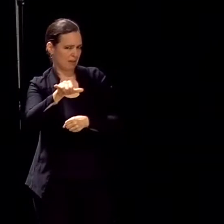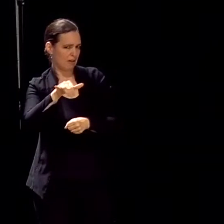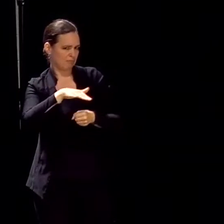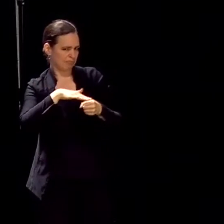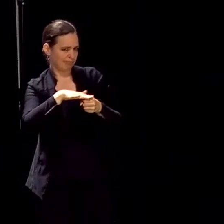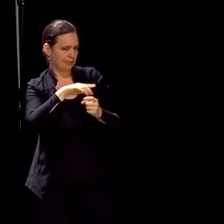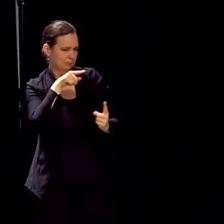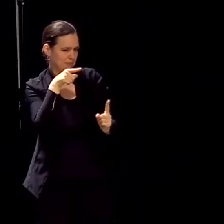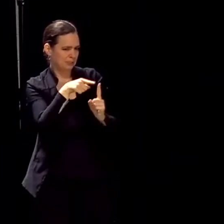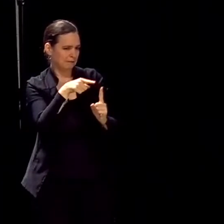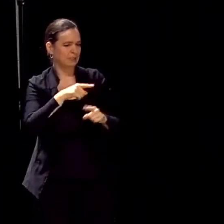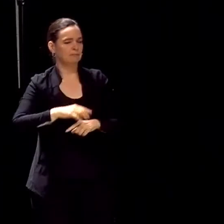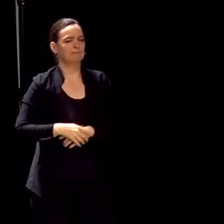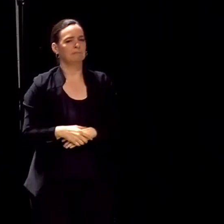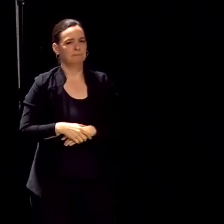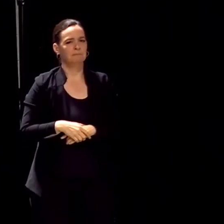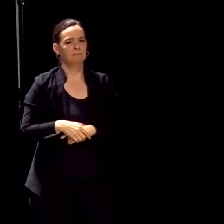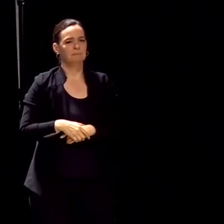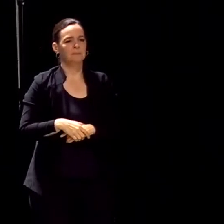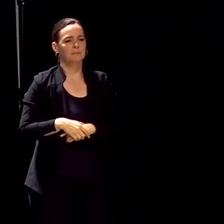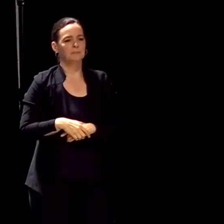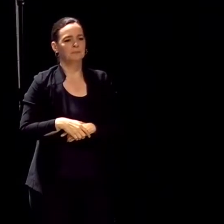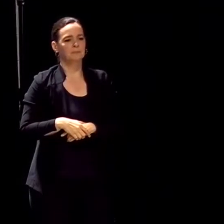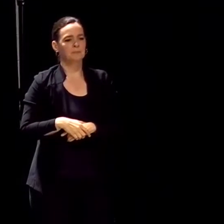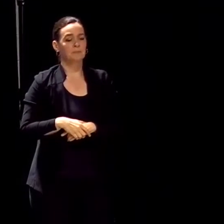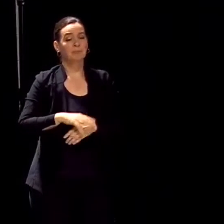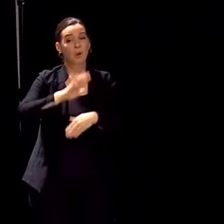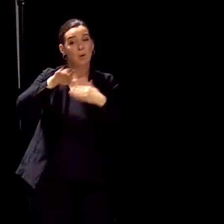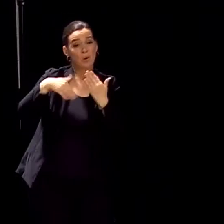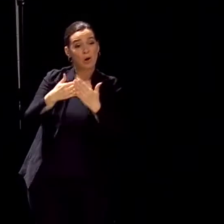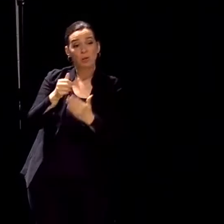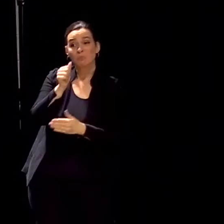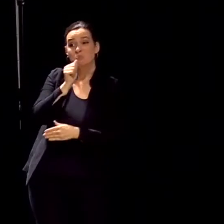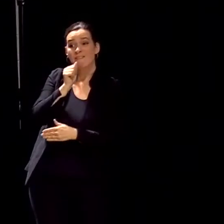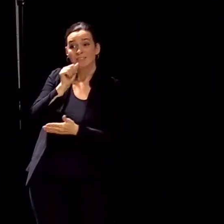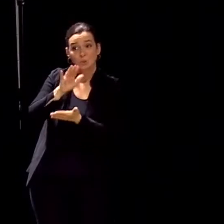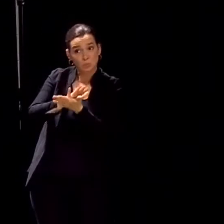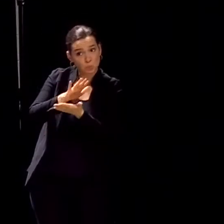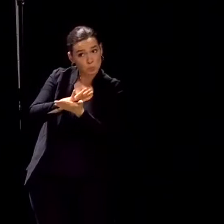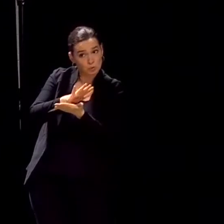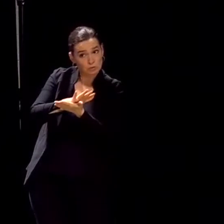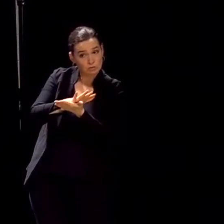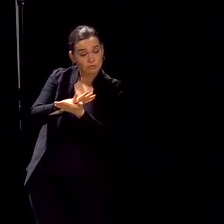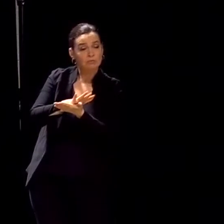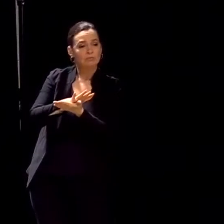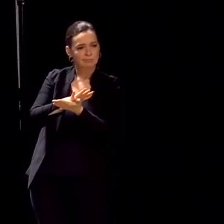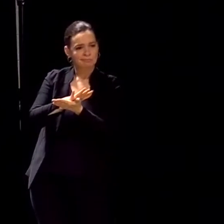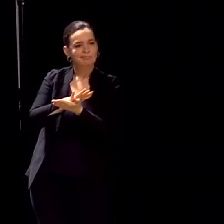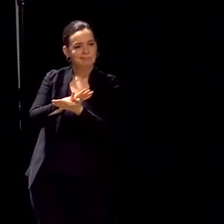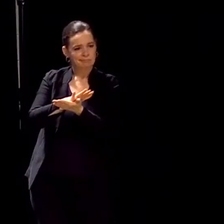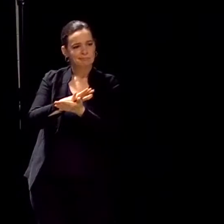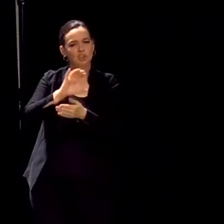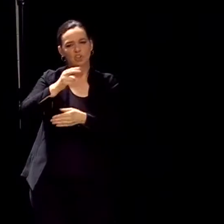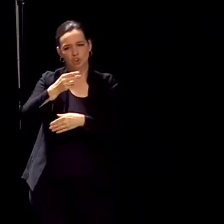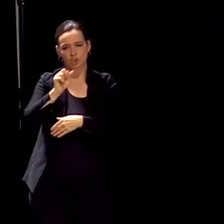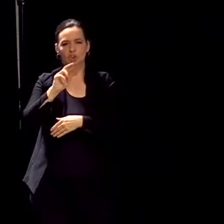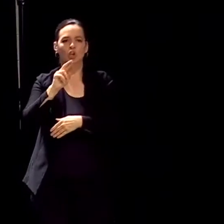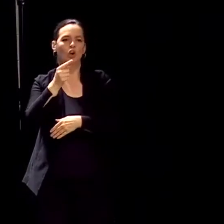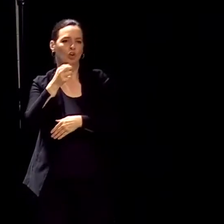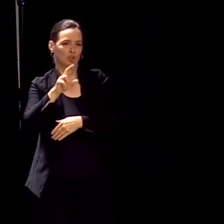13090 building that needs to participate. Any private school and or charter school within these